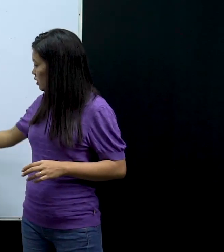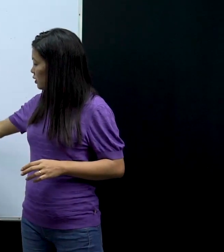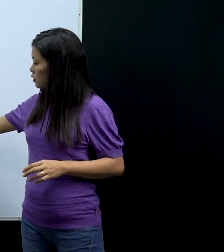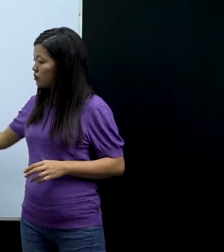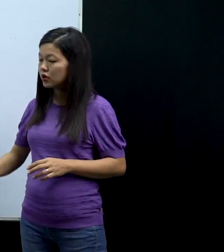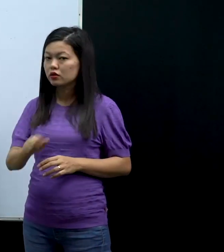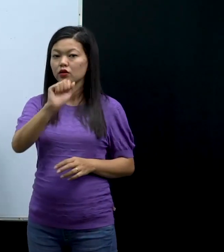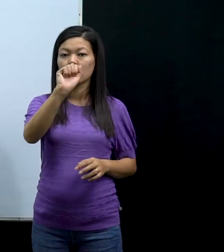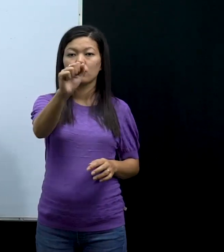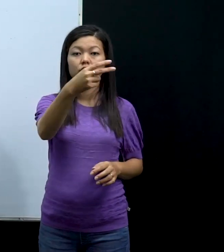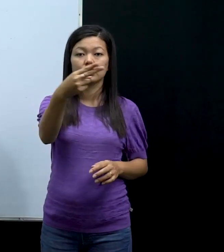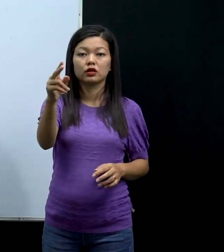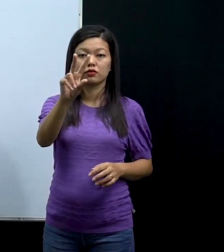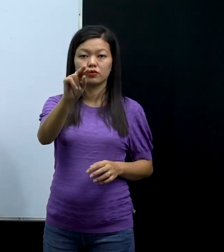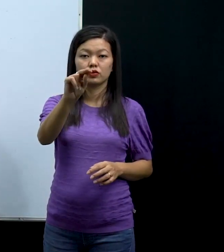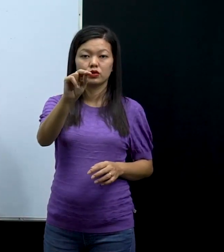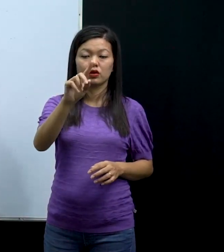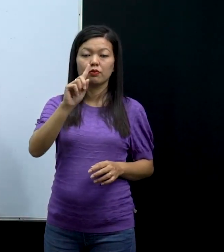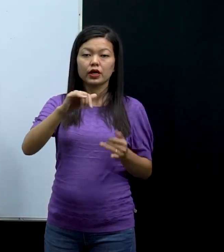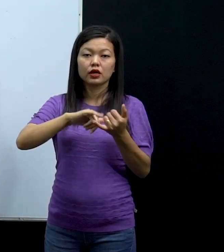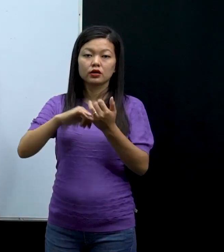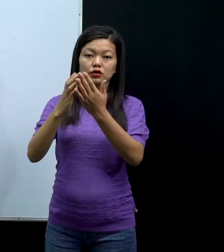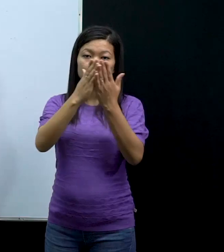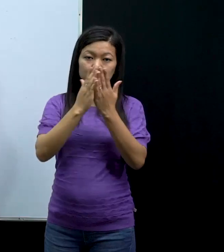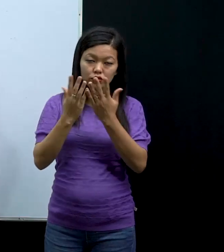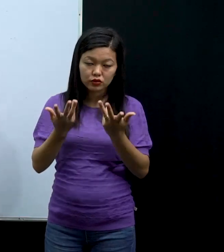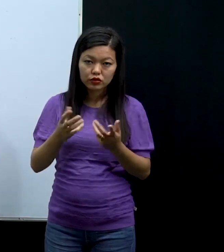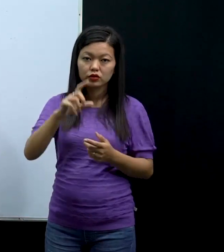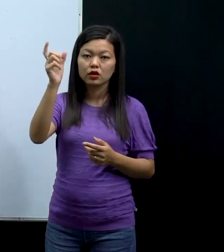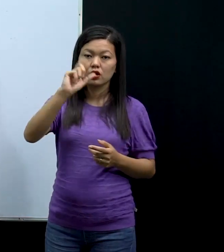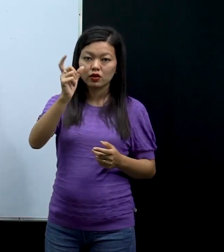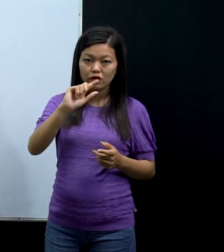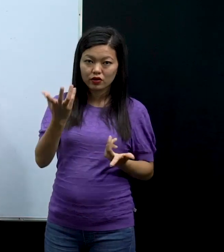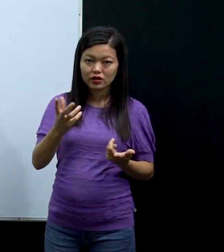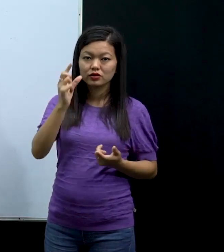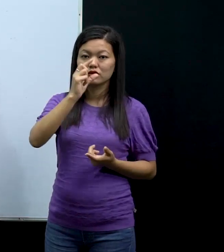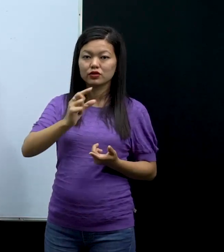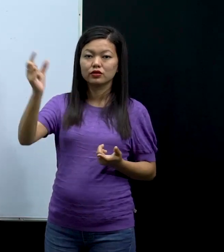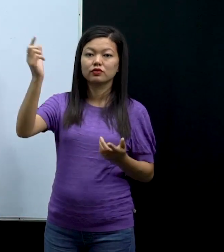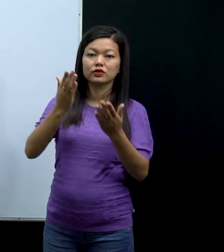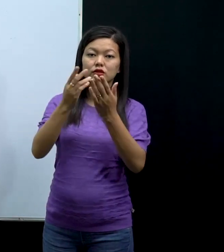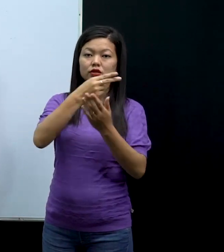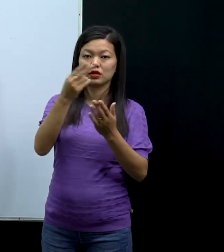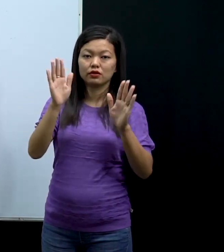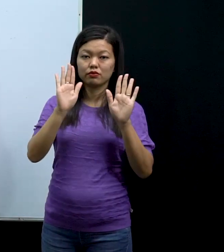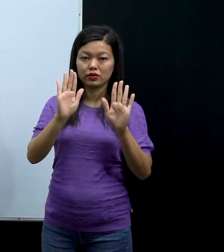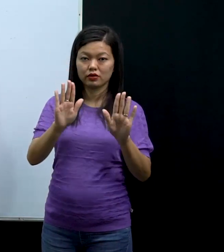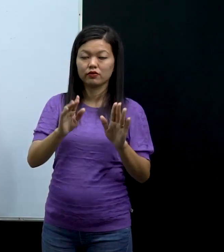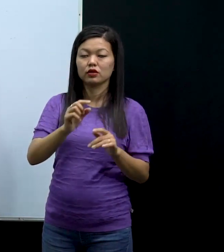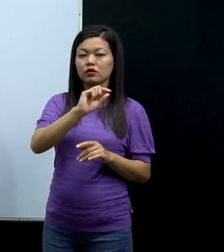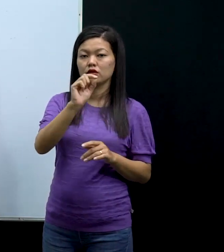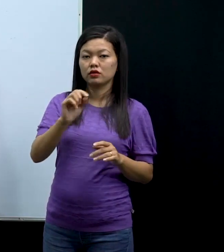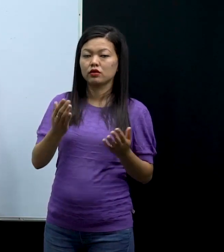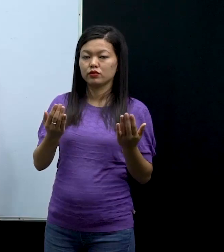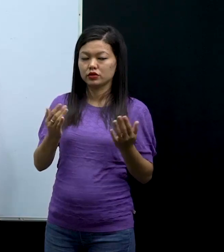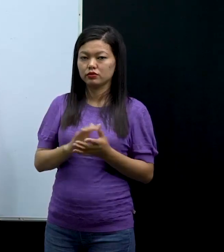that. And also write the reason why you are inviting. You can say the School of Pinewood